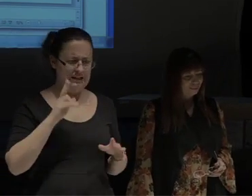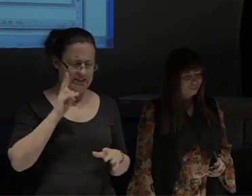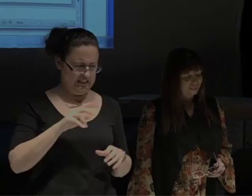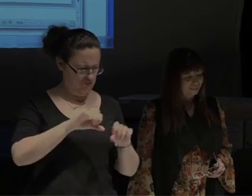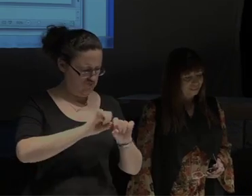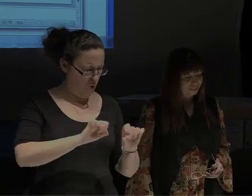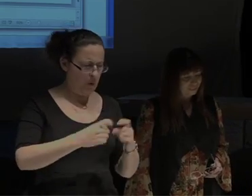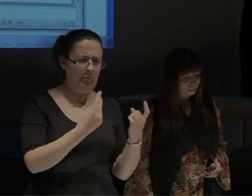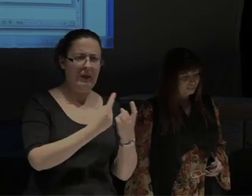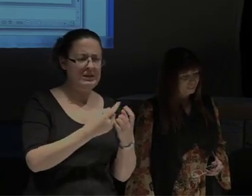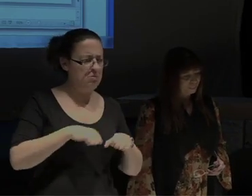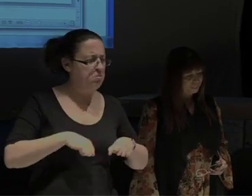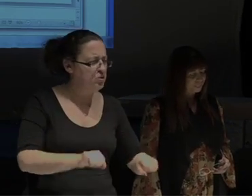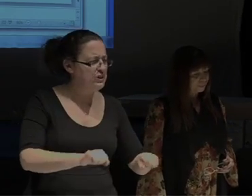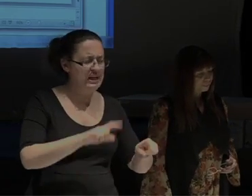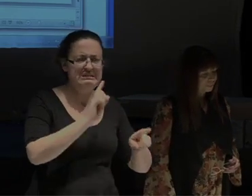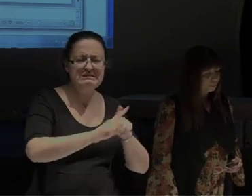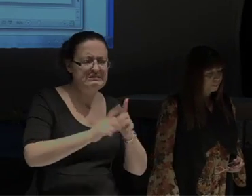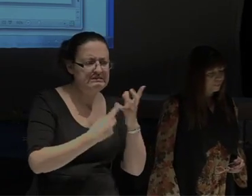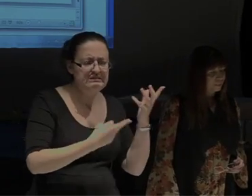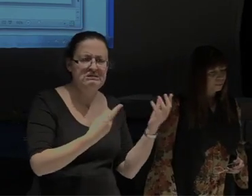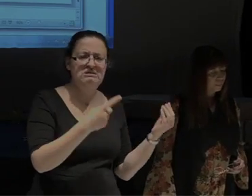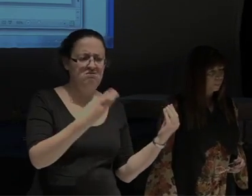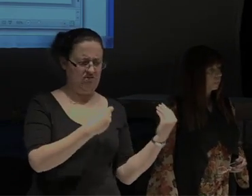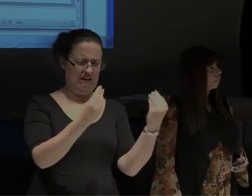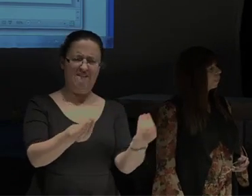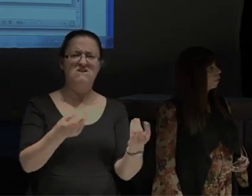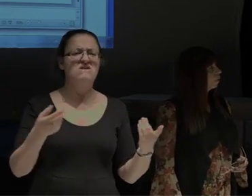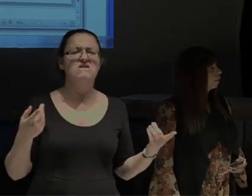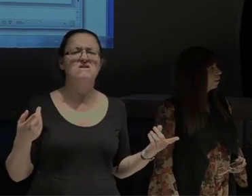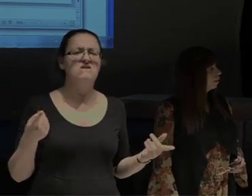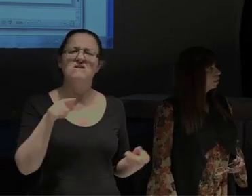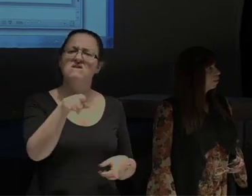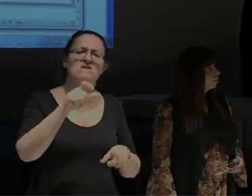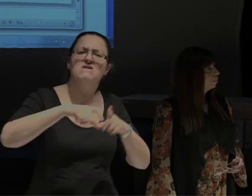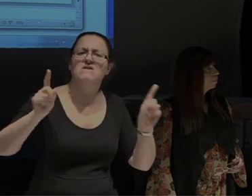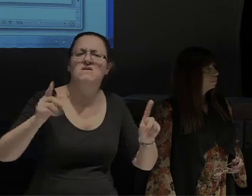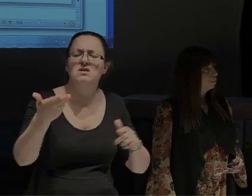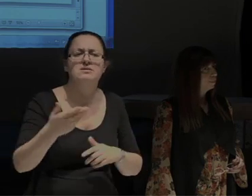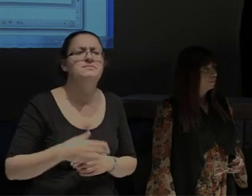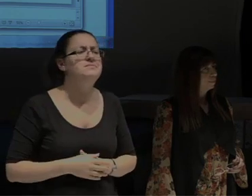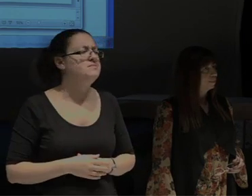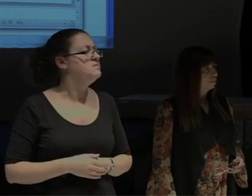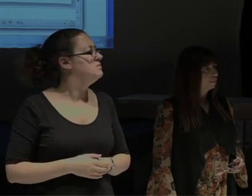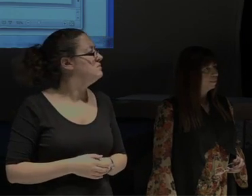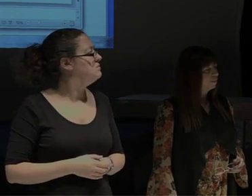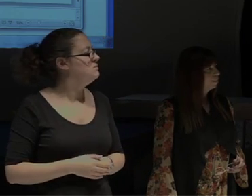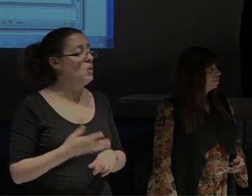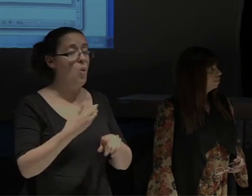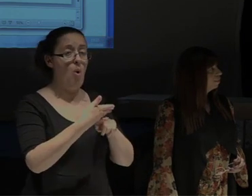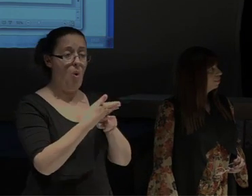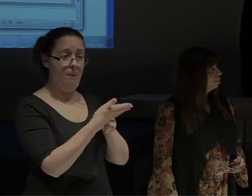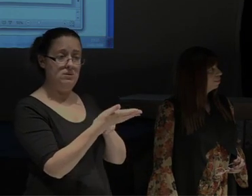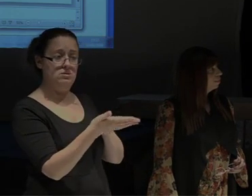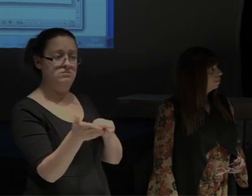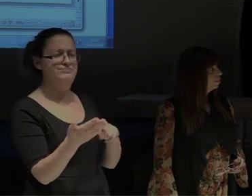of broken things, prams and stuff, and you just take them. What is it that you do with them? And he opened the door,